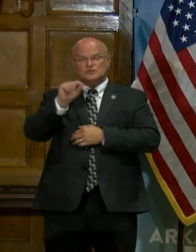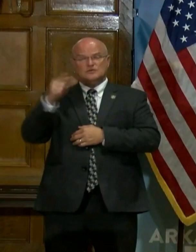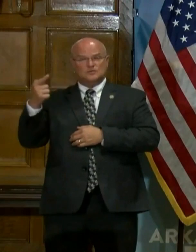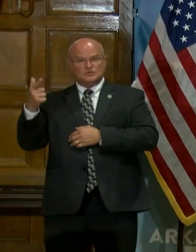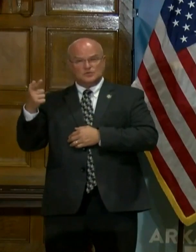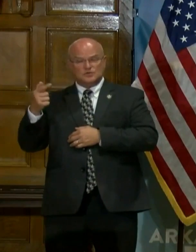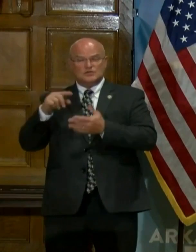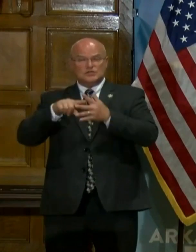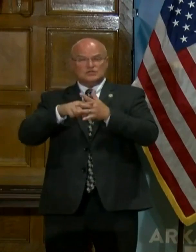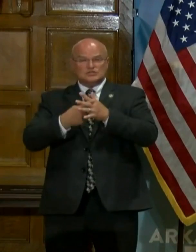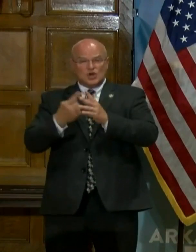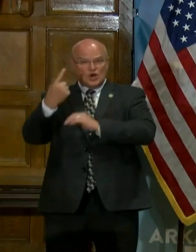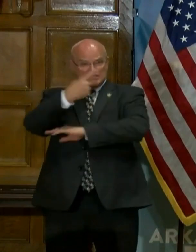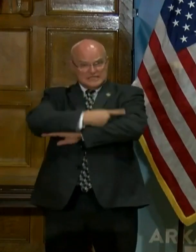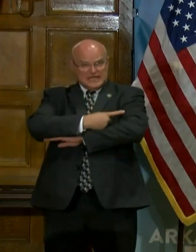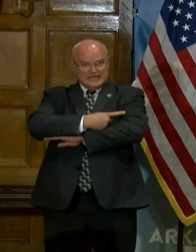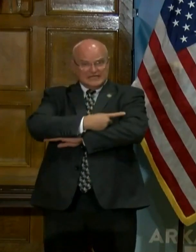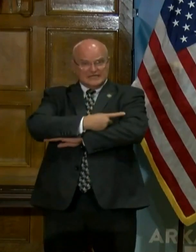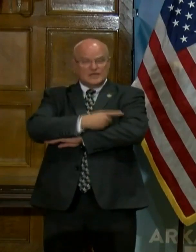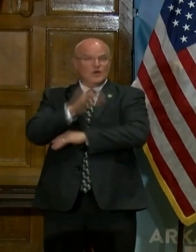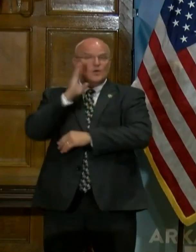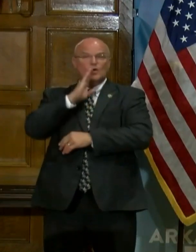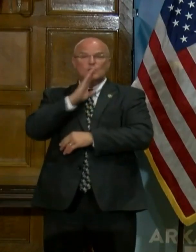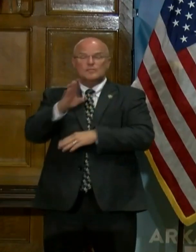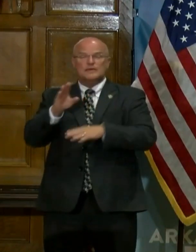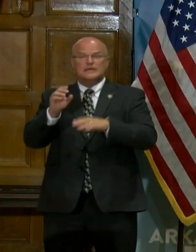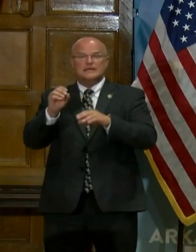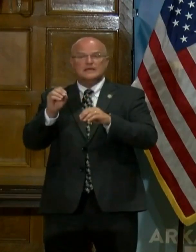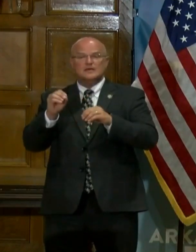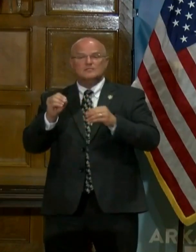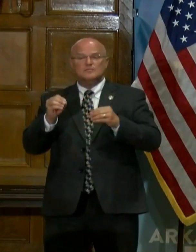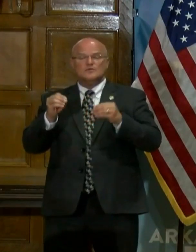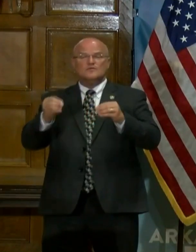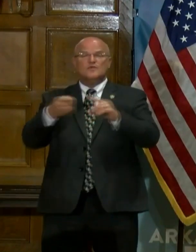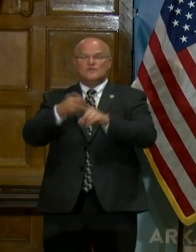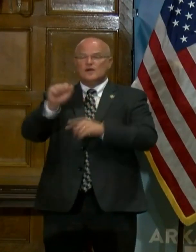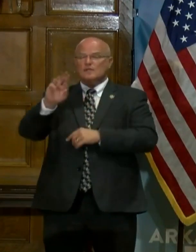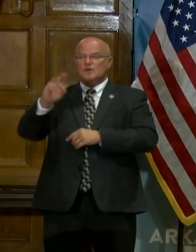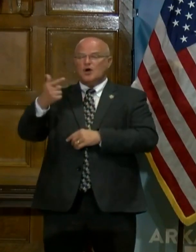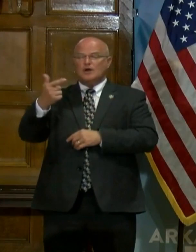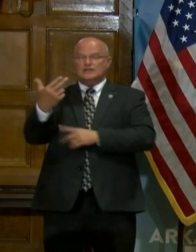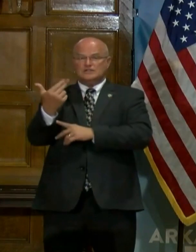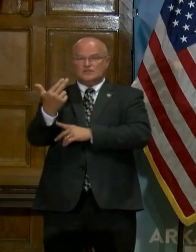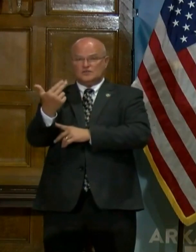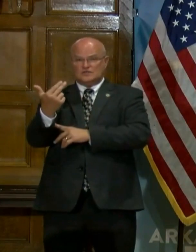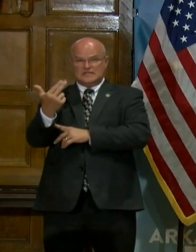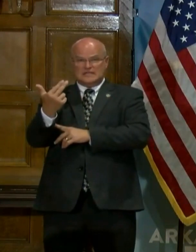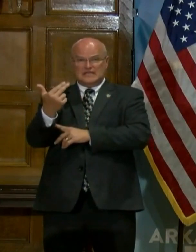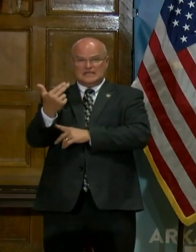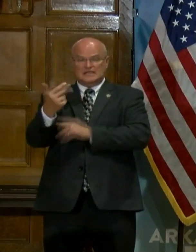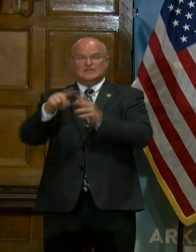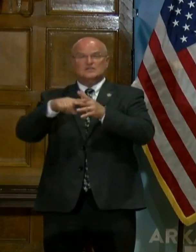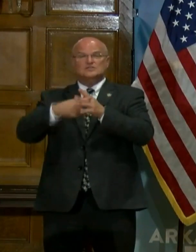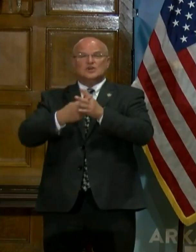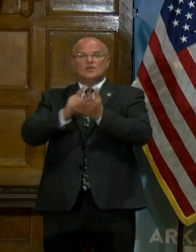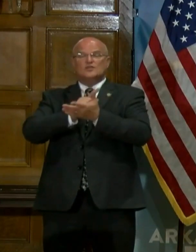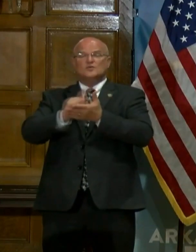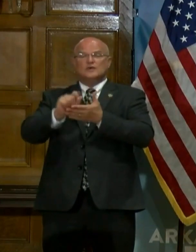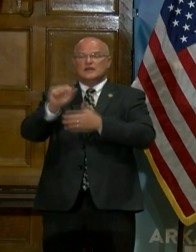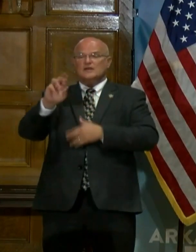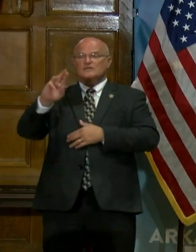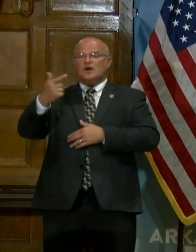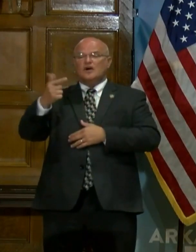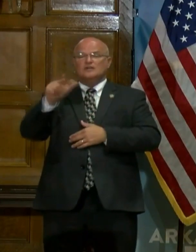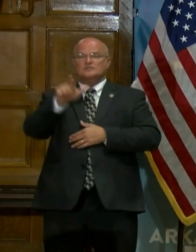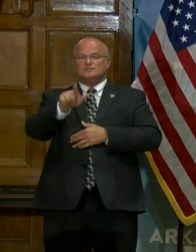year start date, the start date will be moved forward from August 13 to start the week of